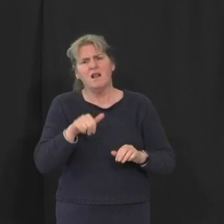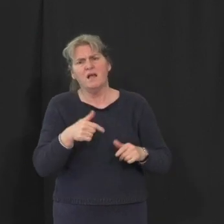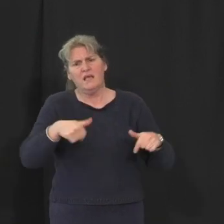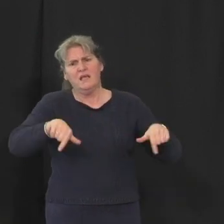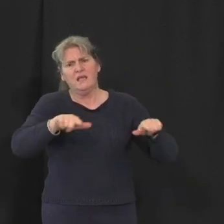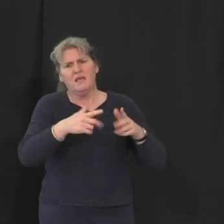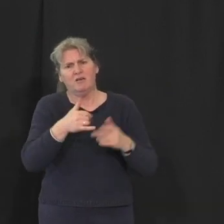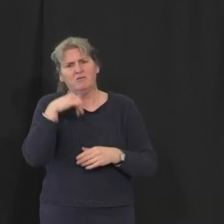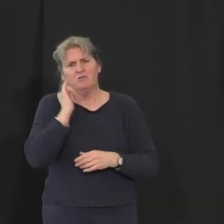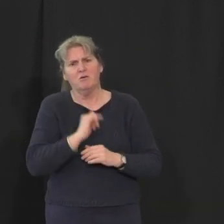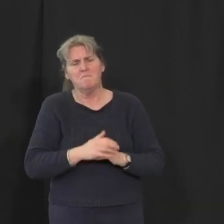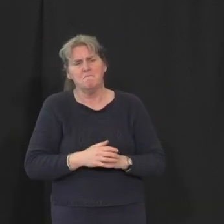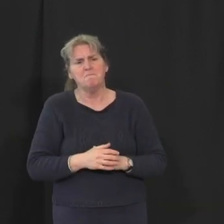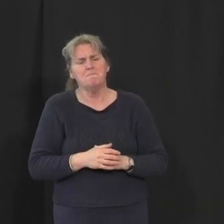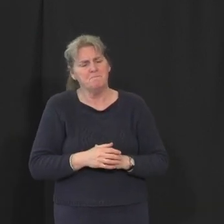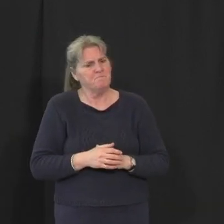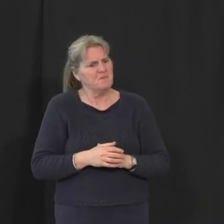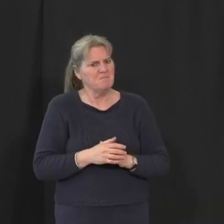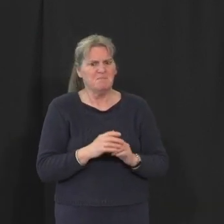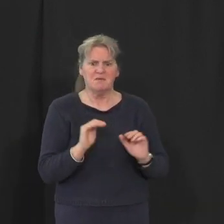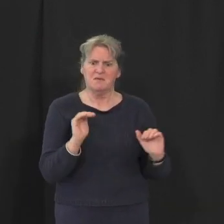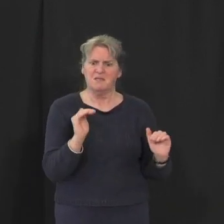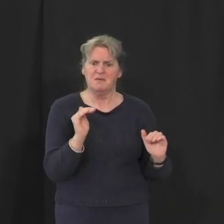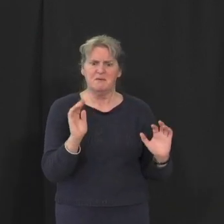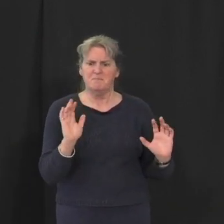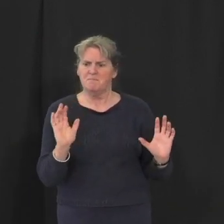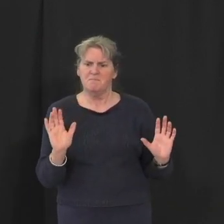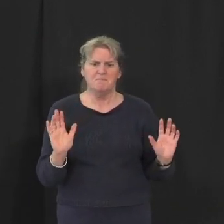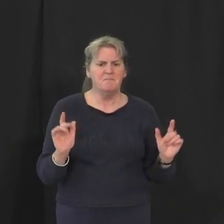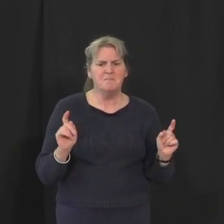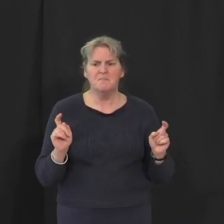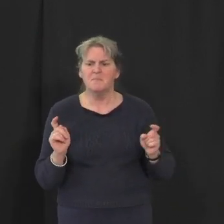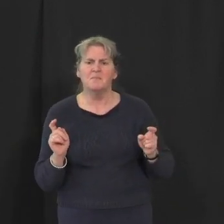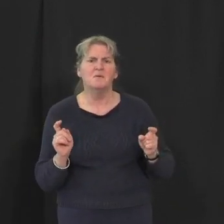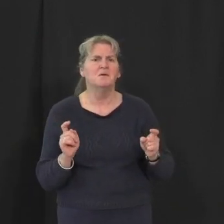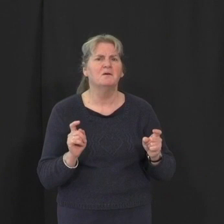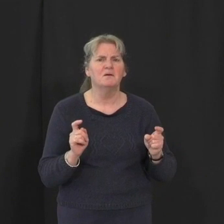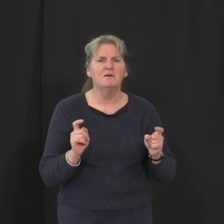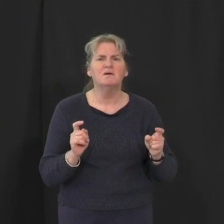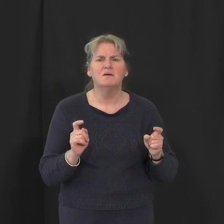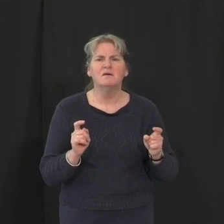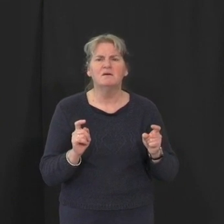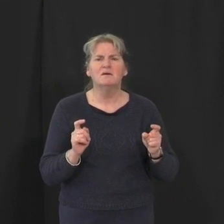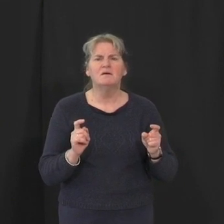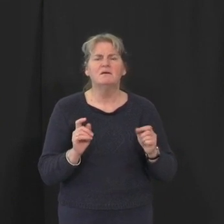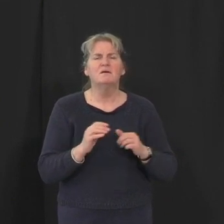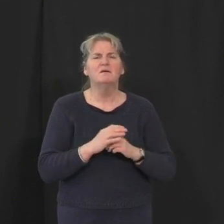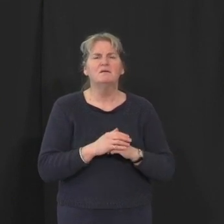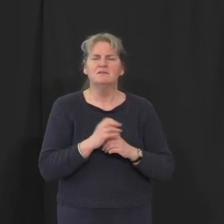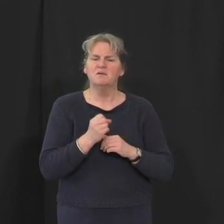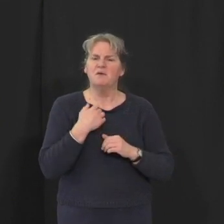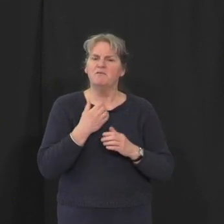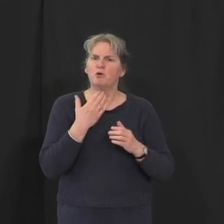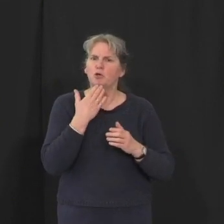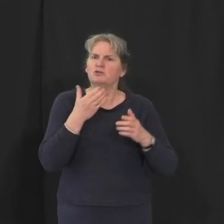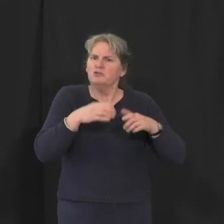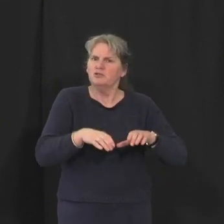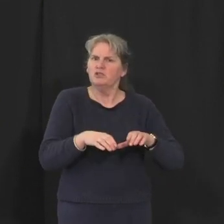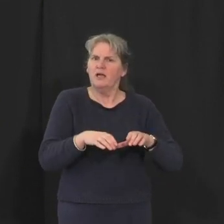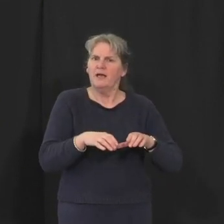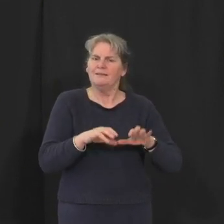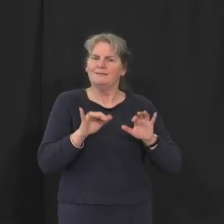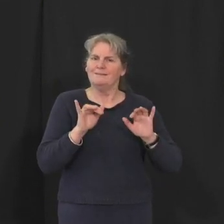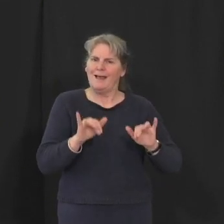this phase of containment, and I think we have a good chance of staying in